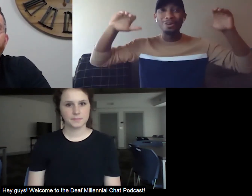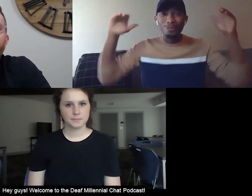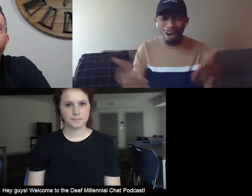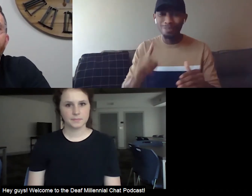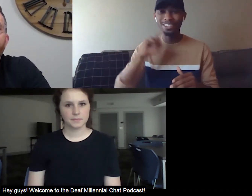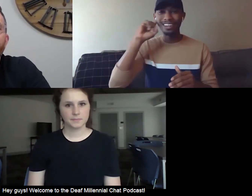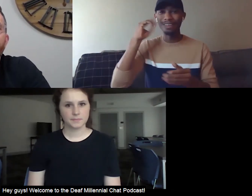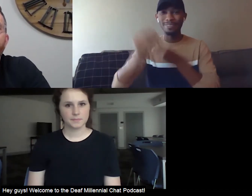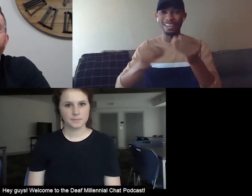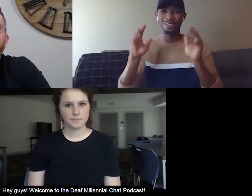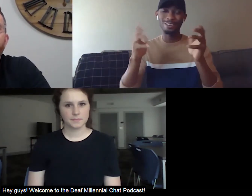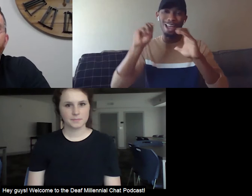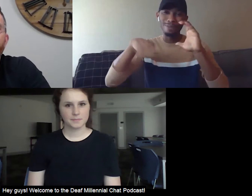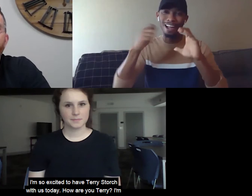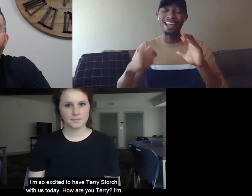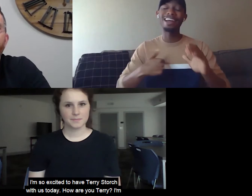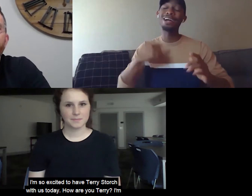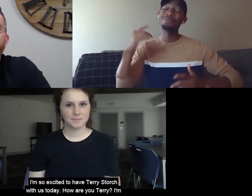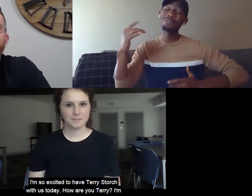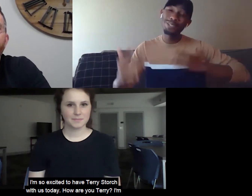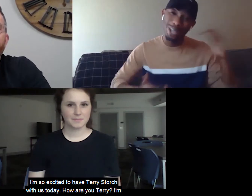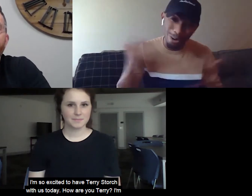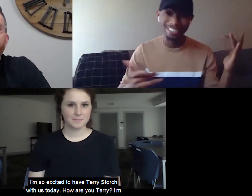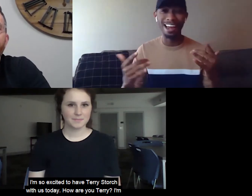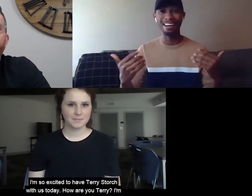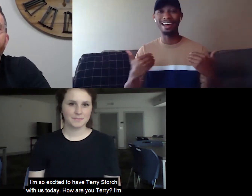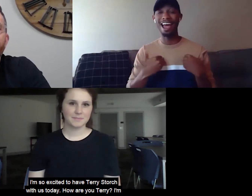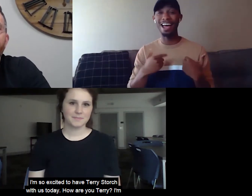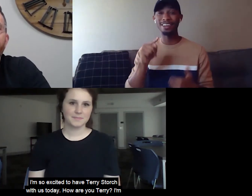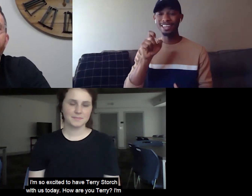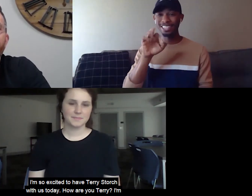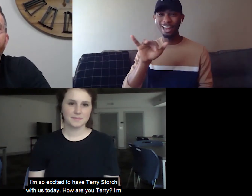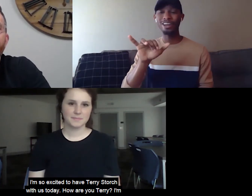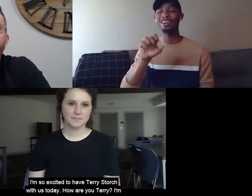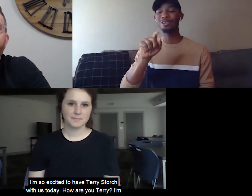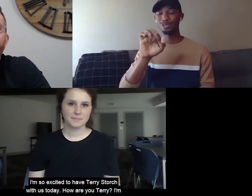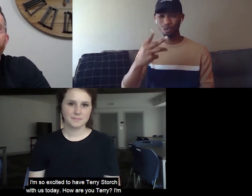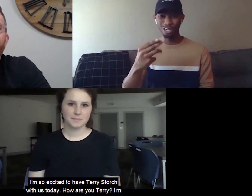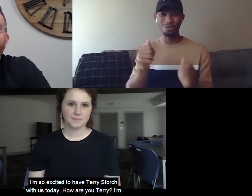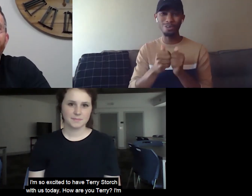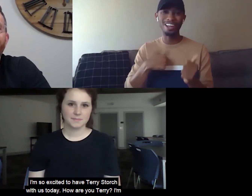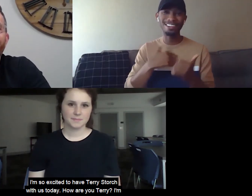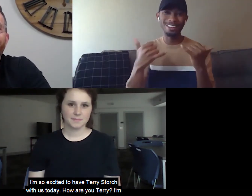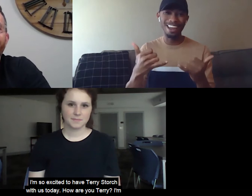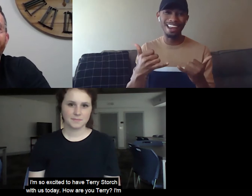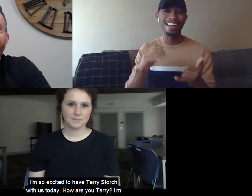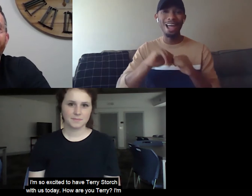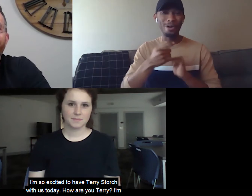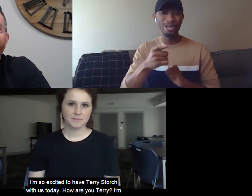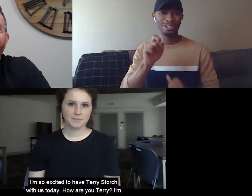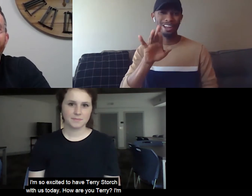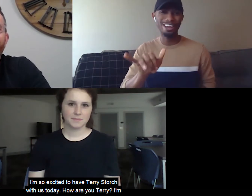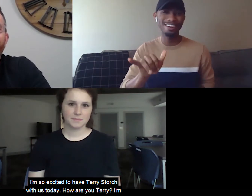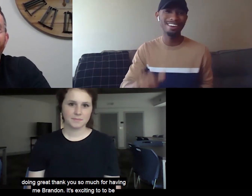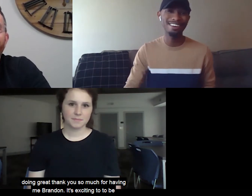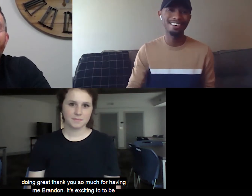Hey guys, welcome to the Deaf Millennial Chat podcast. I'm so excited to have Terry Storch with us today. How